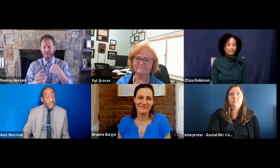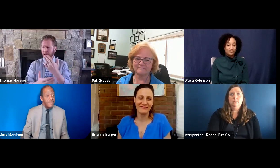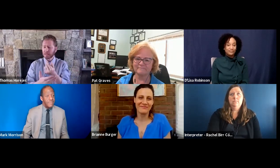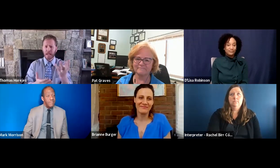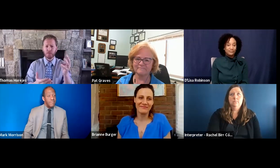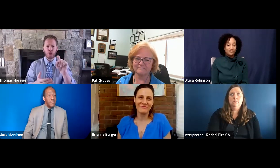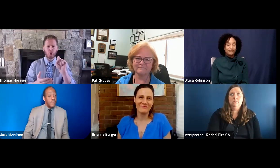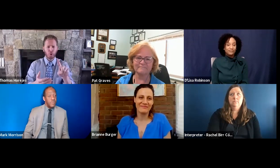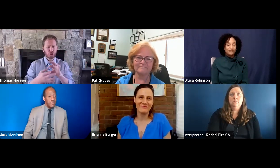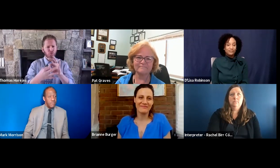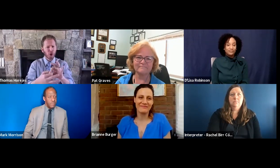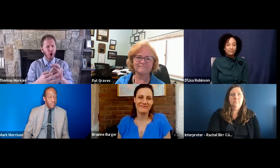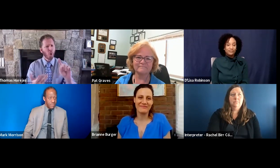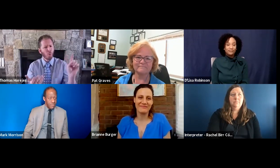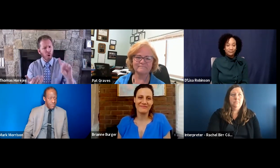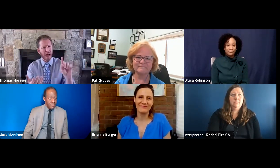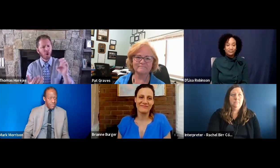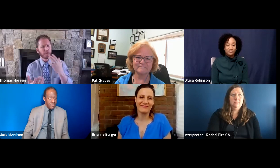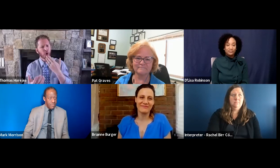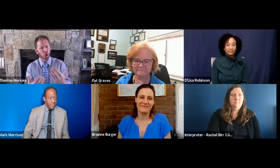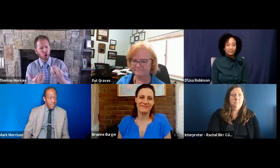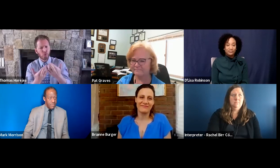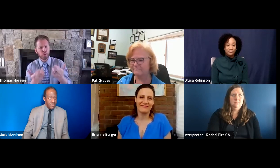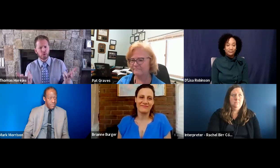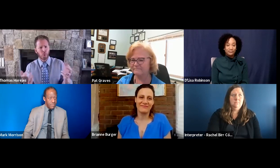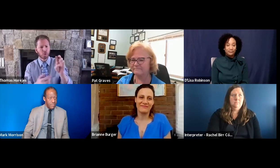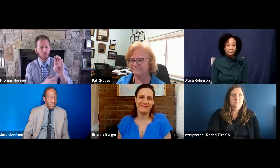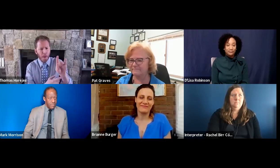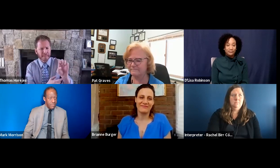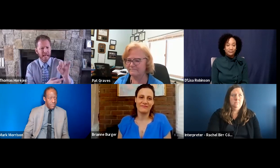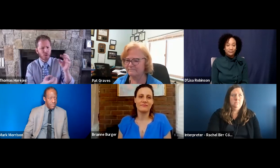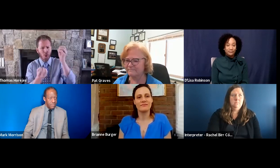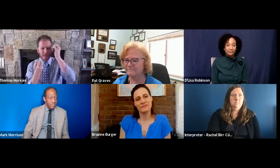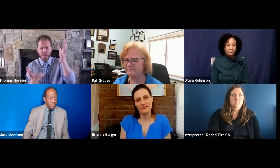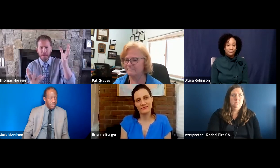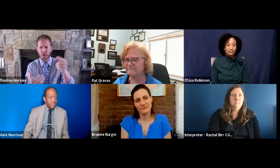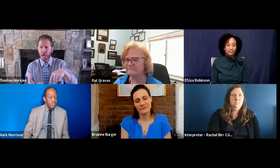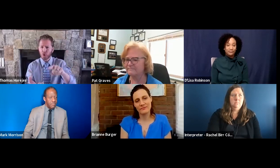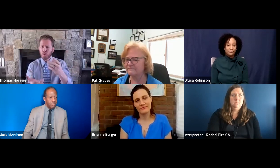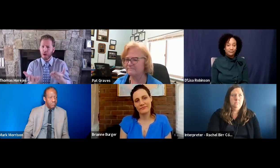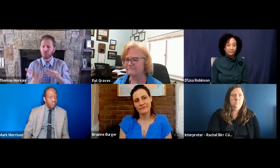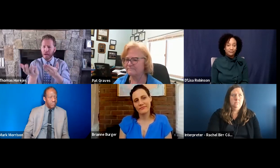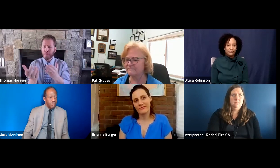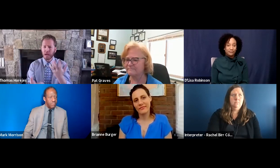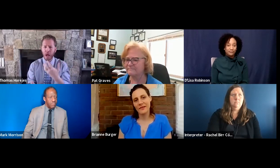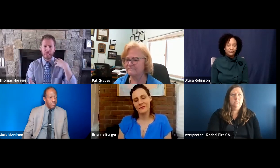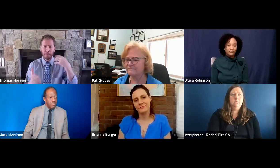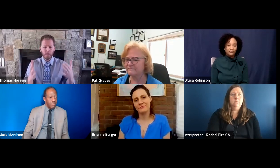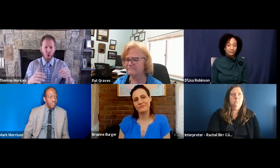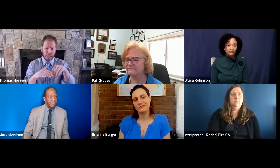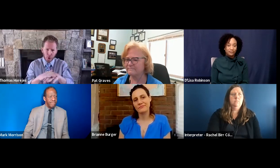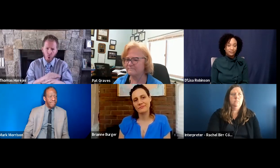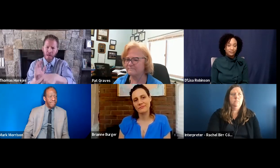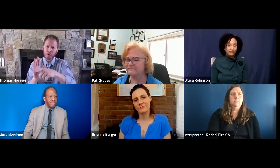Now we're running out of time soon and there are several questions in the Q&A. Someone's asking, is there a good resource,